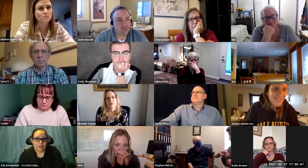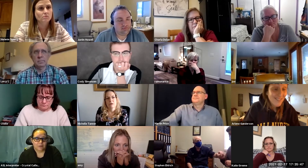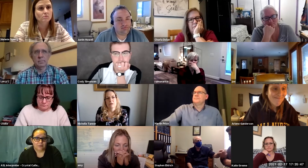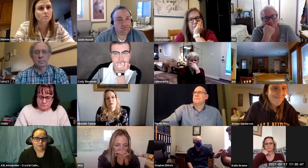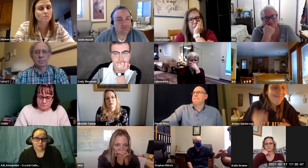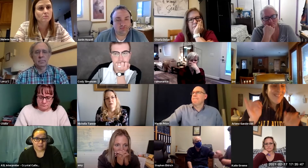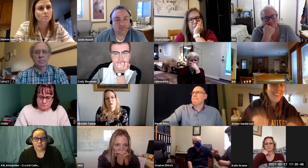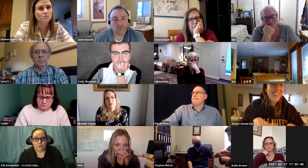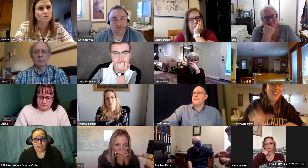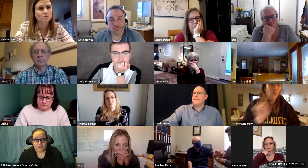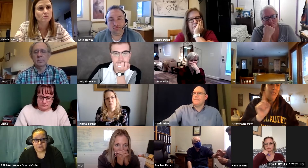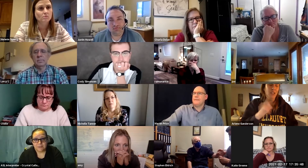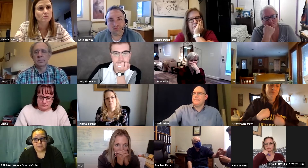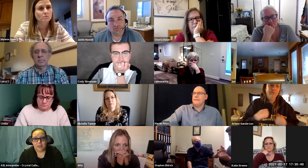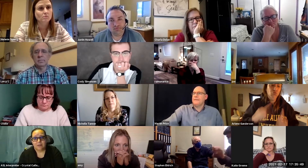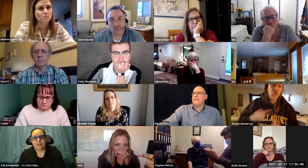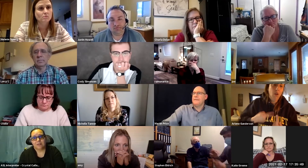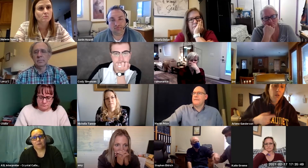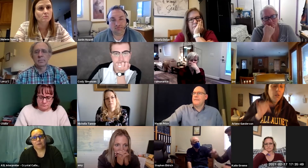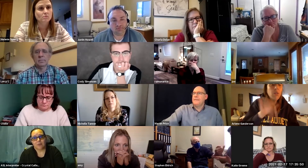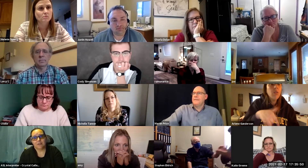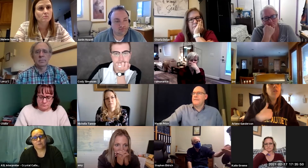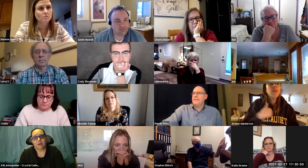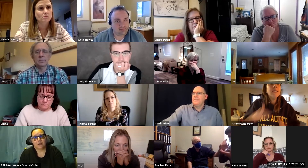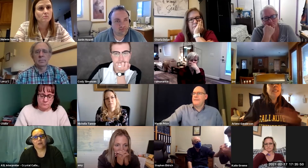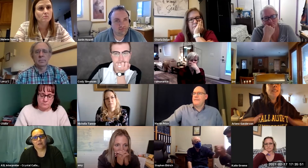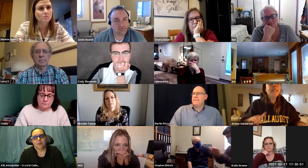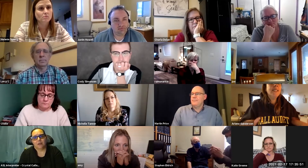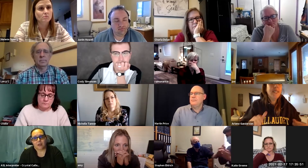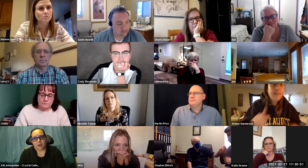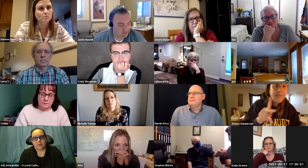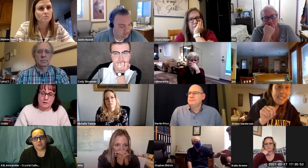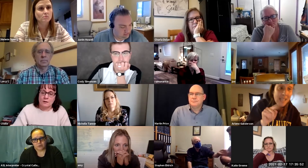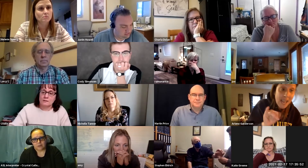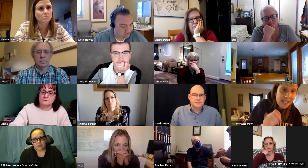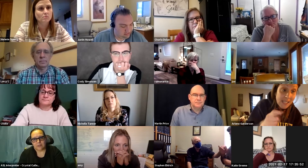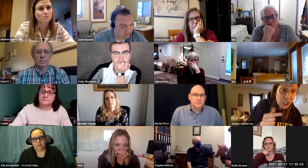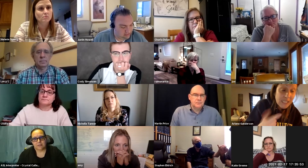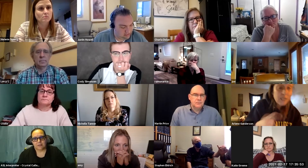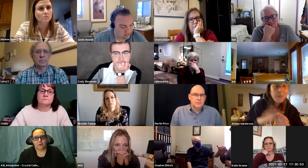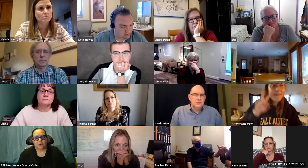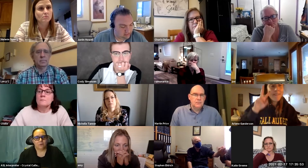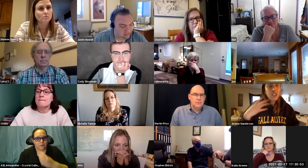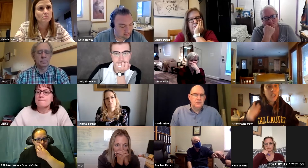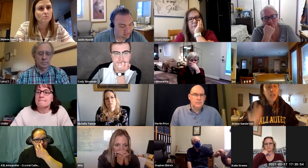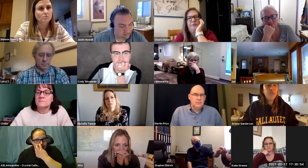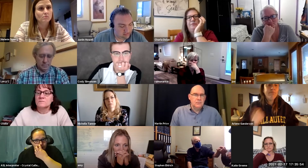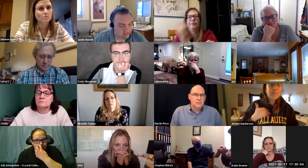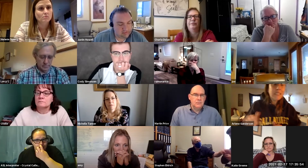who let us know what changes need to be made. And so that's where I'm struggling.